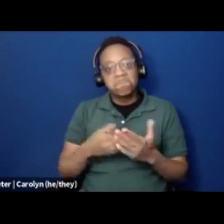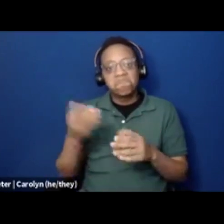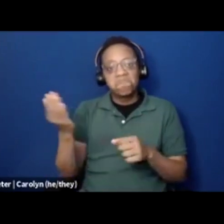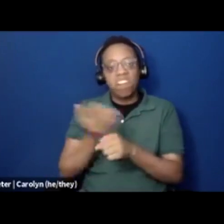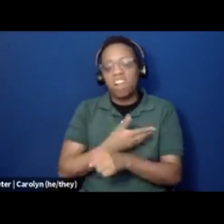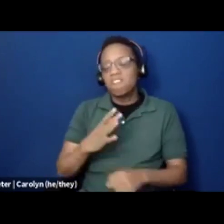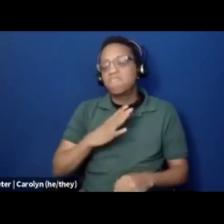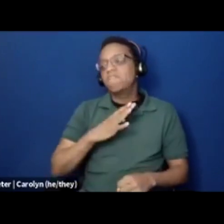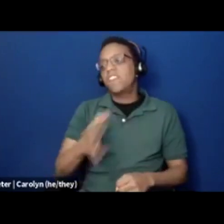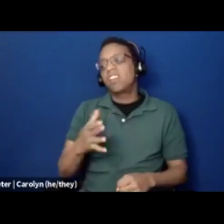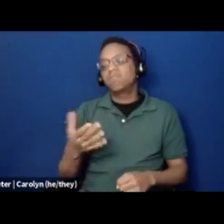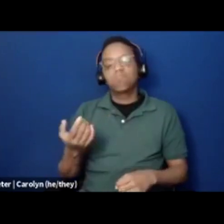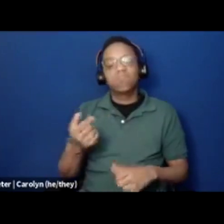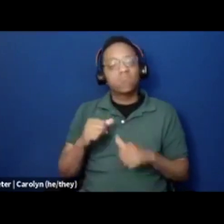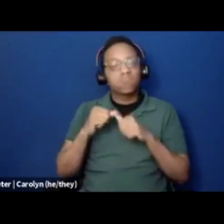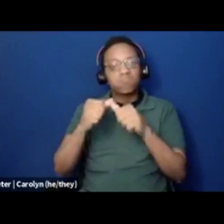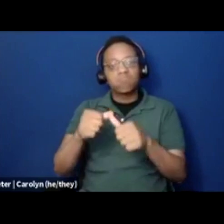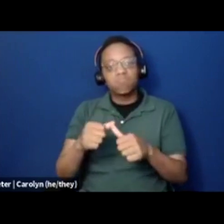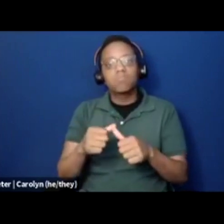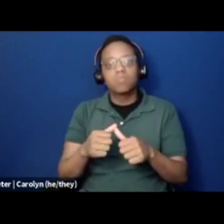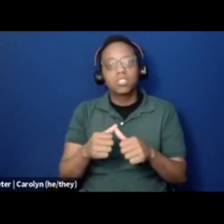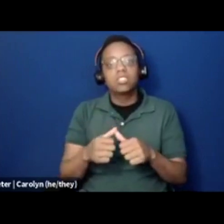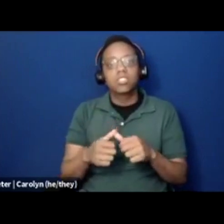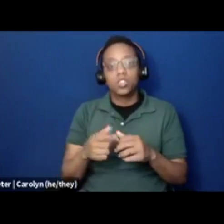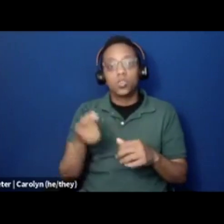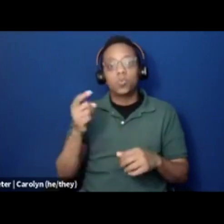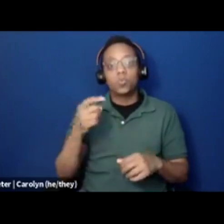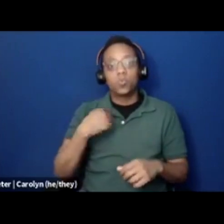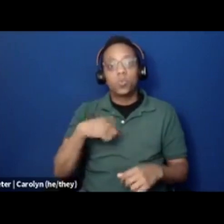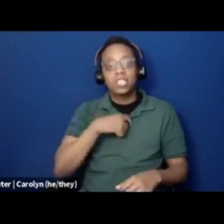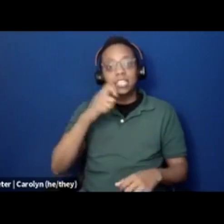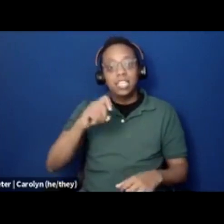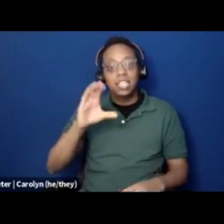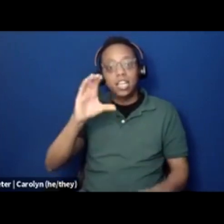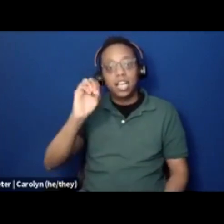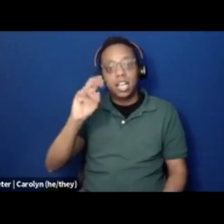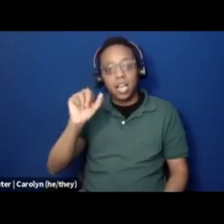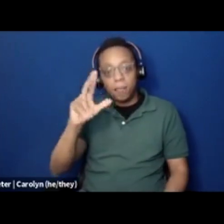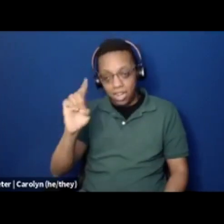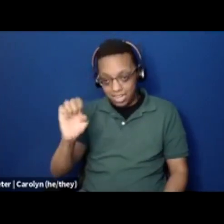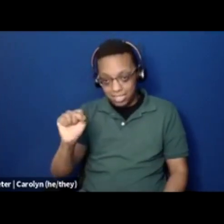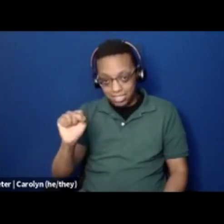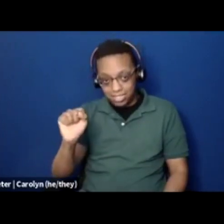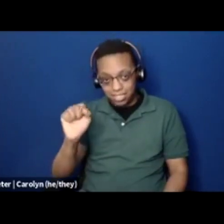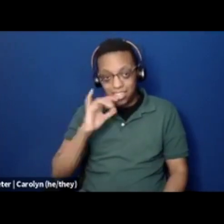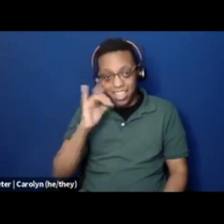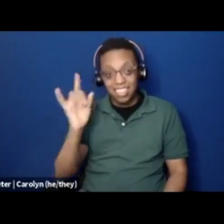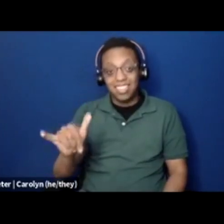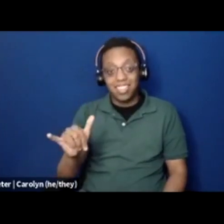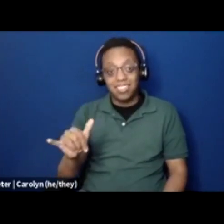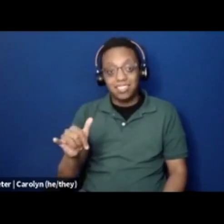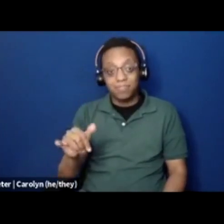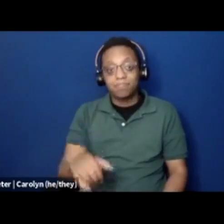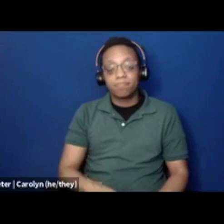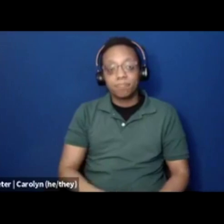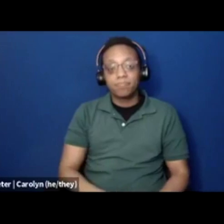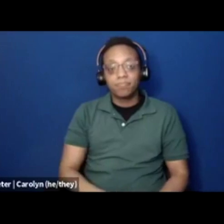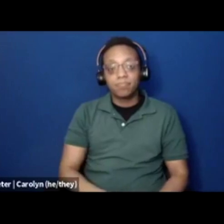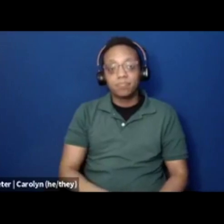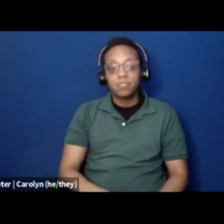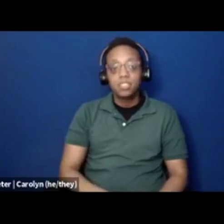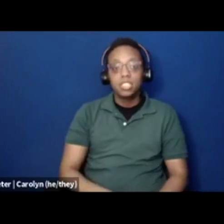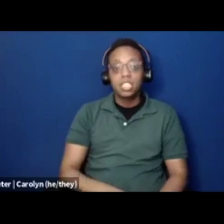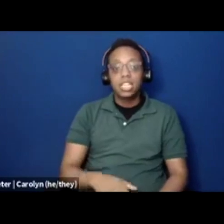us. We need allies like that, or comrades like that. And until we have that, we will not have the liberty. We will not